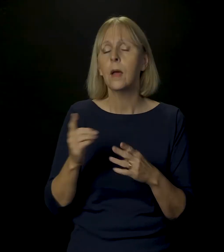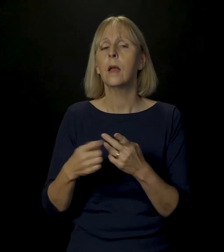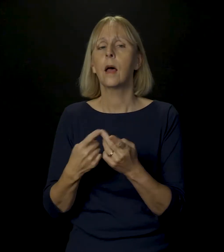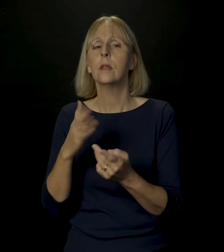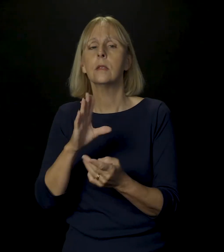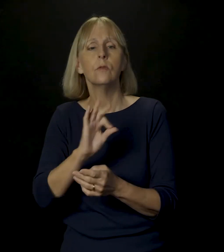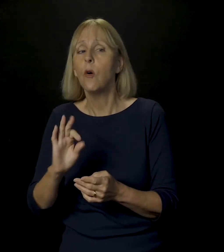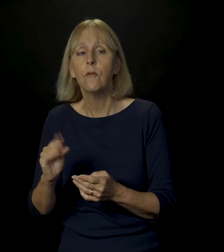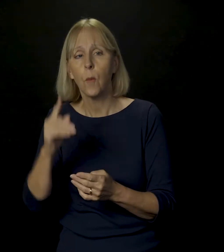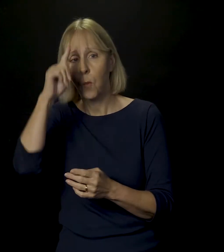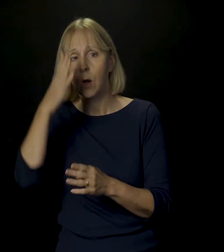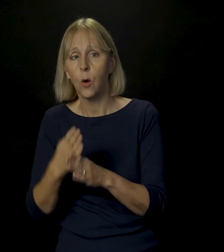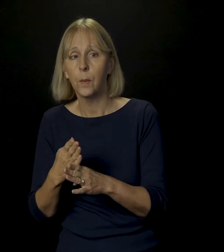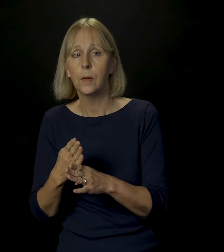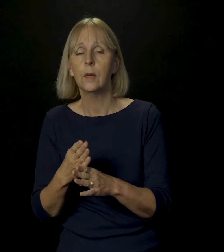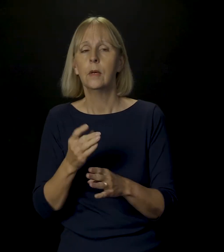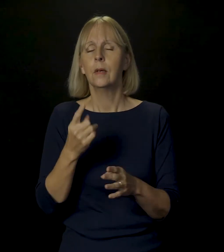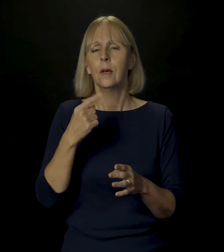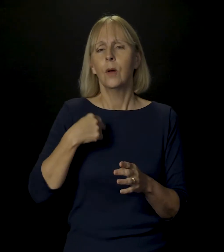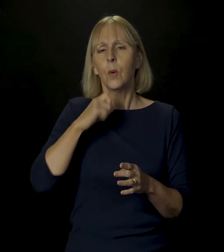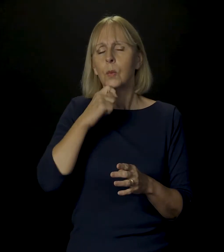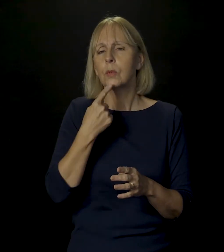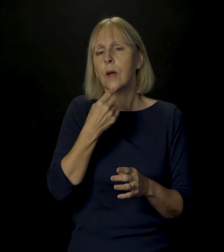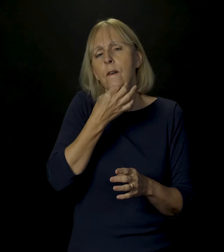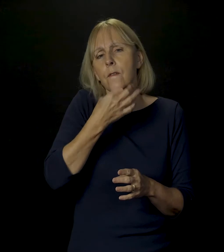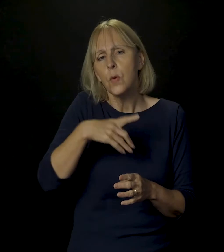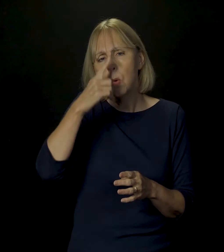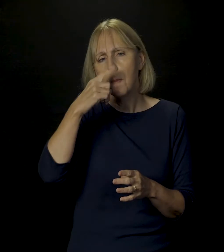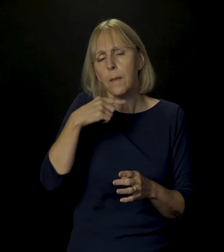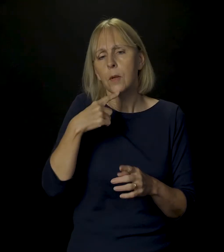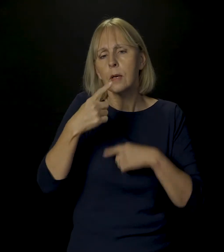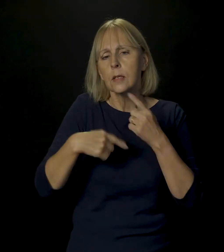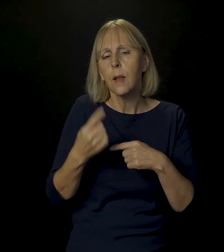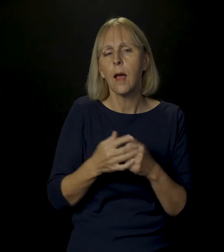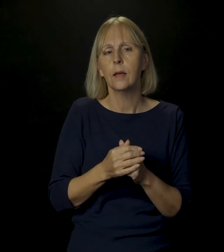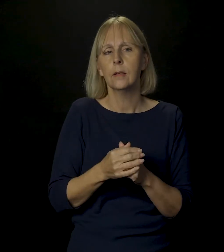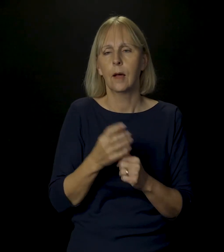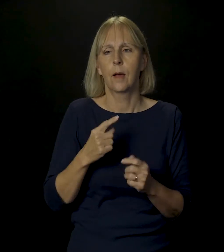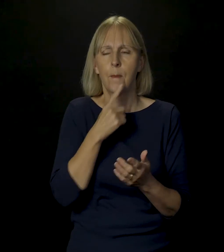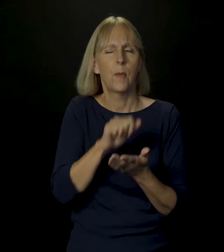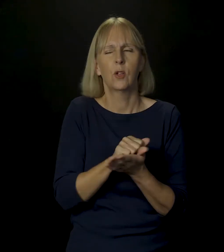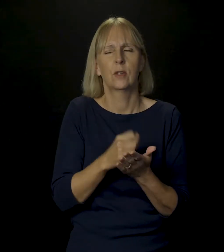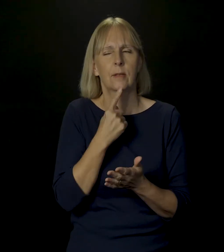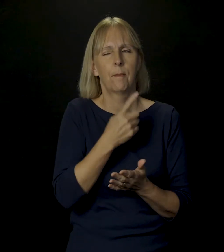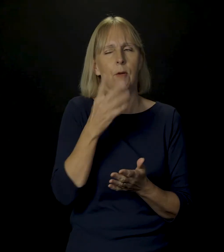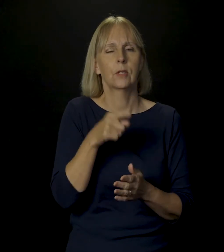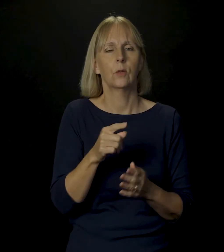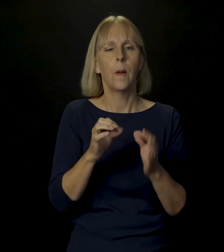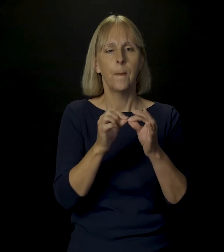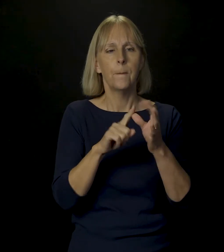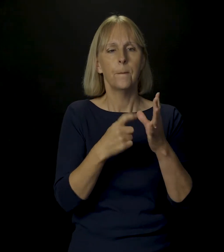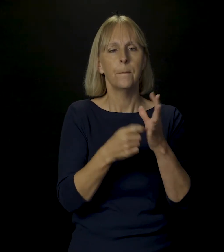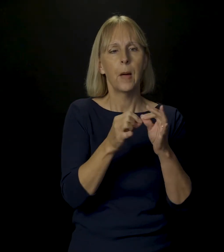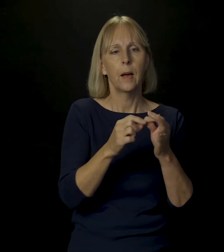little Spotlight On some of our Regular volunteers Who do come From One Hope I apologise I for Embarrassing you Sort of Barb